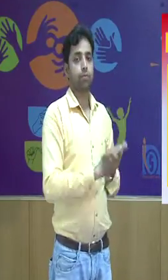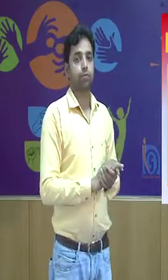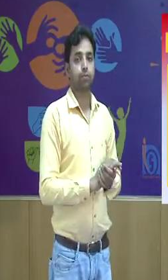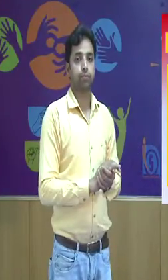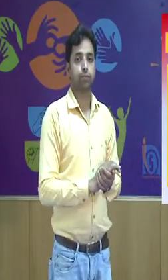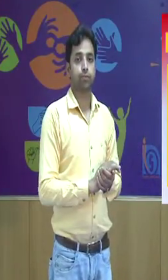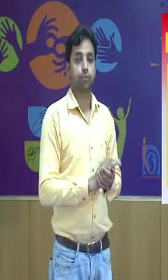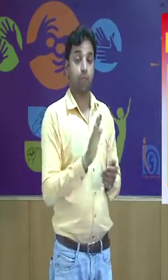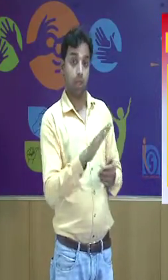and